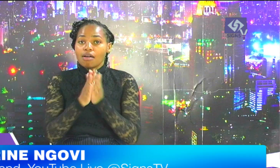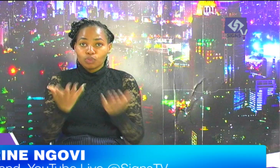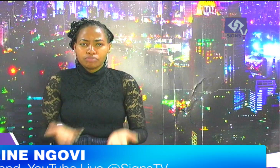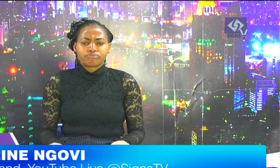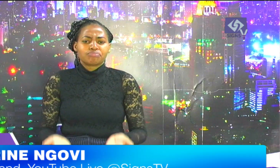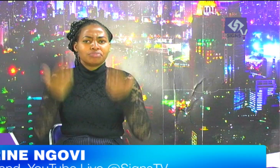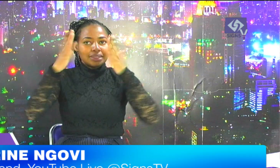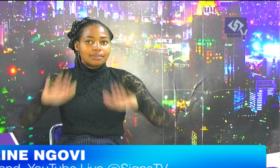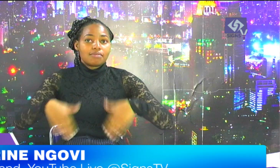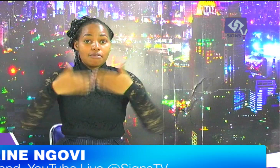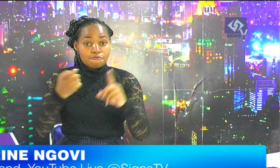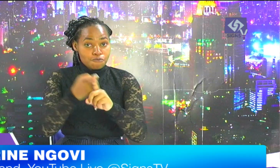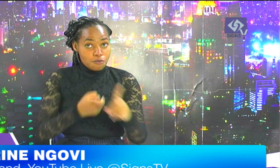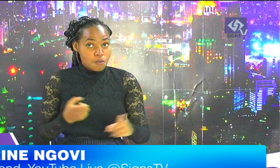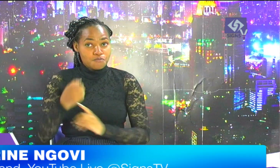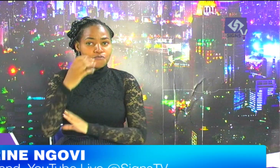tree to